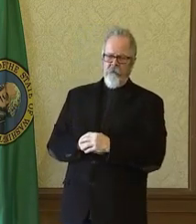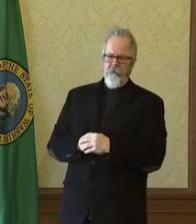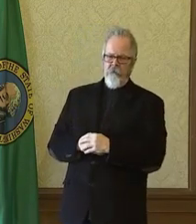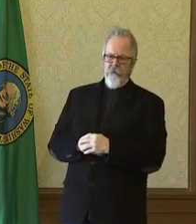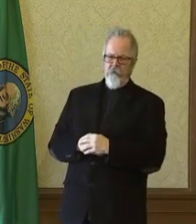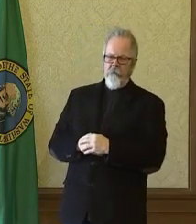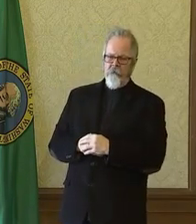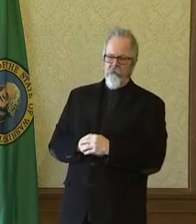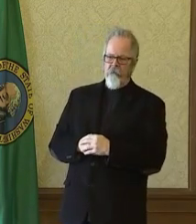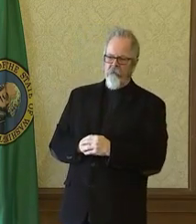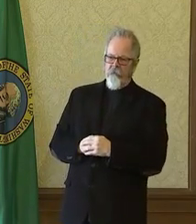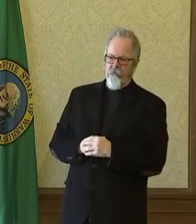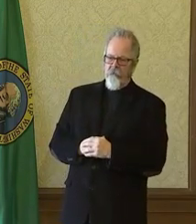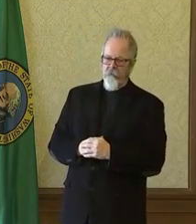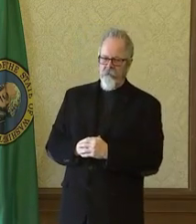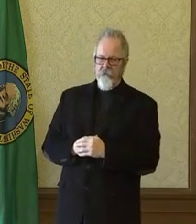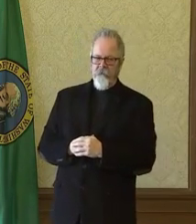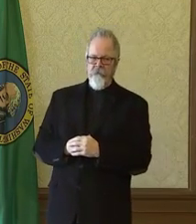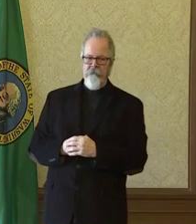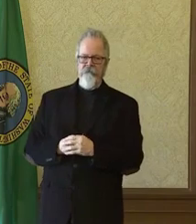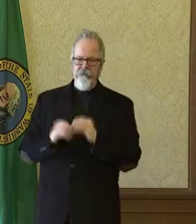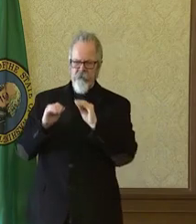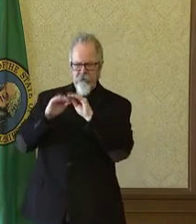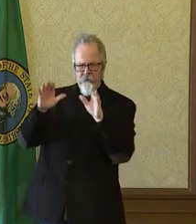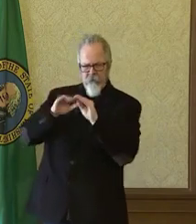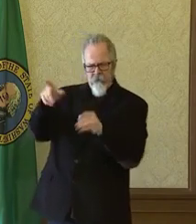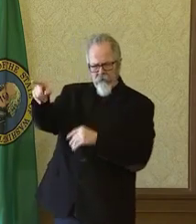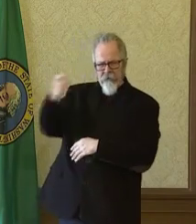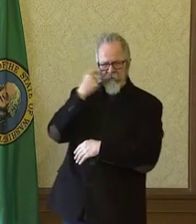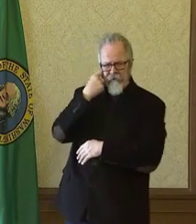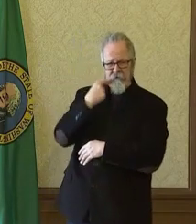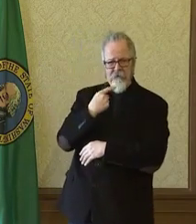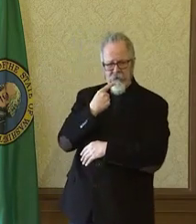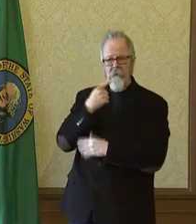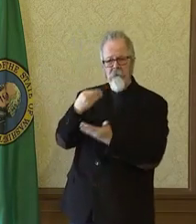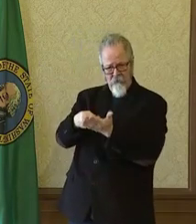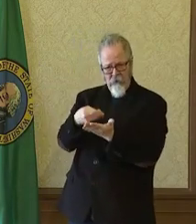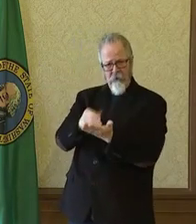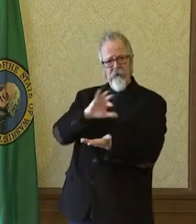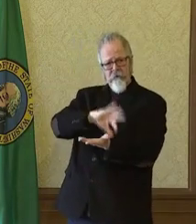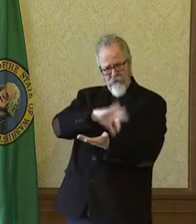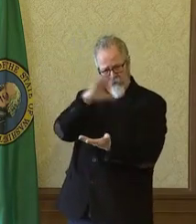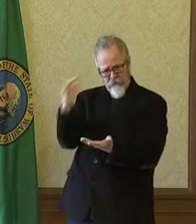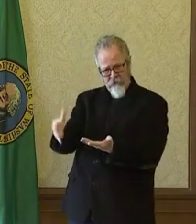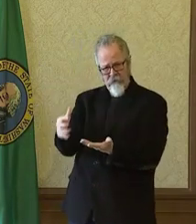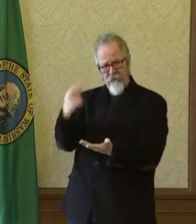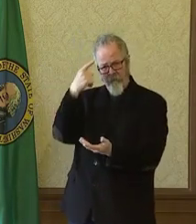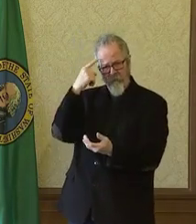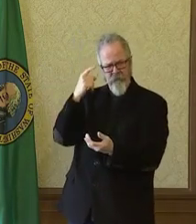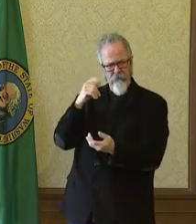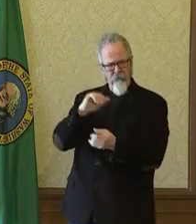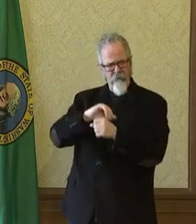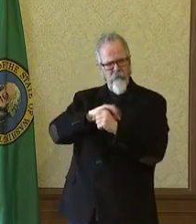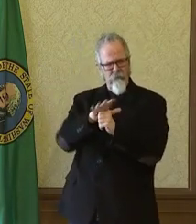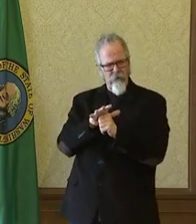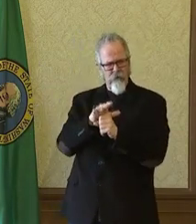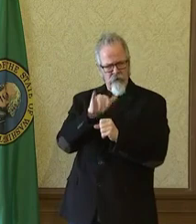of this fund. Do you anticipate having to call lawmakers back to get more money for this?